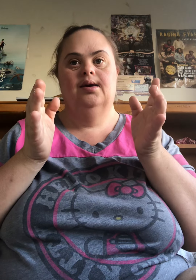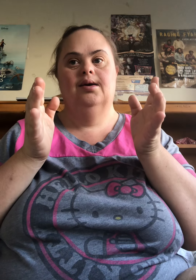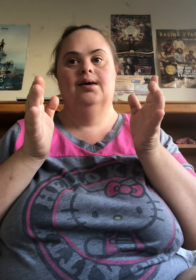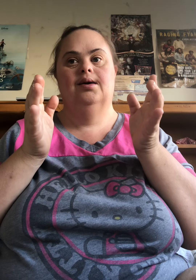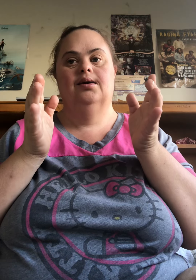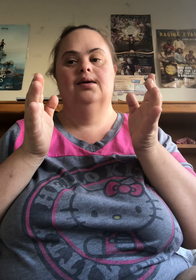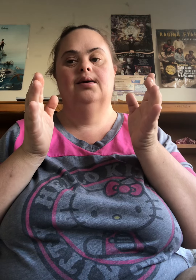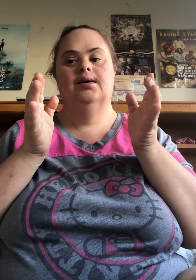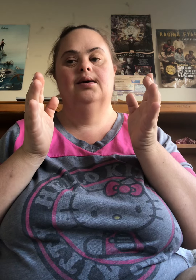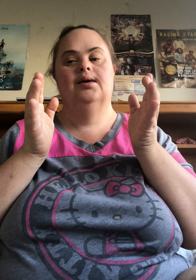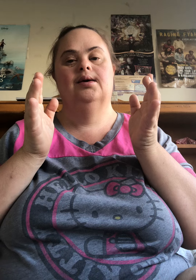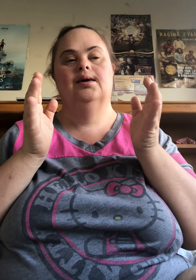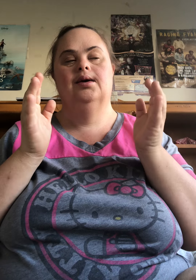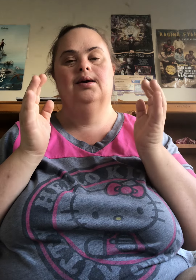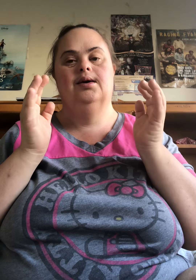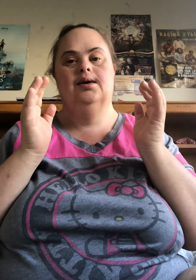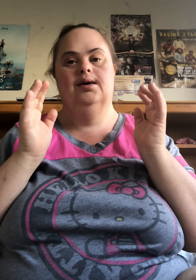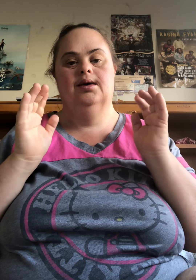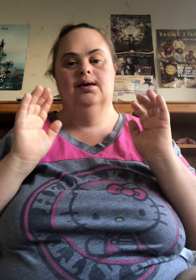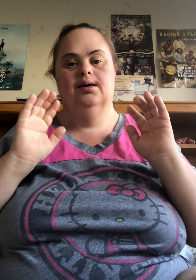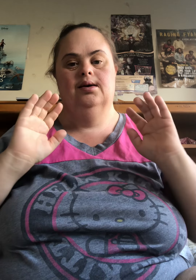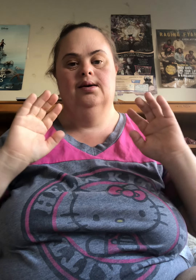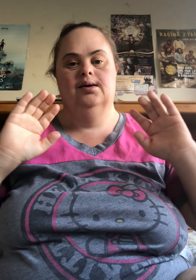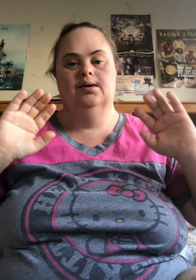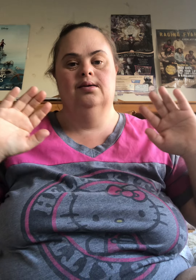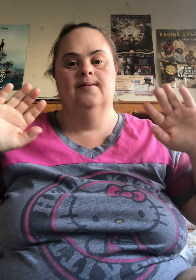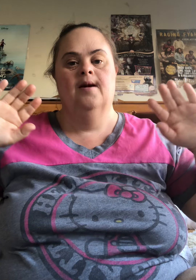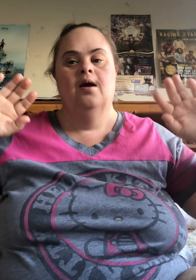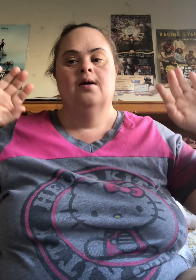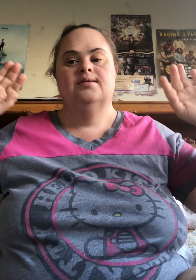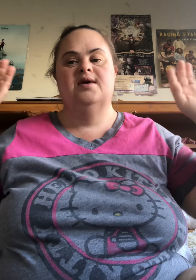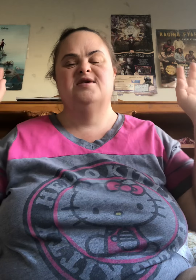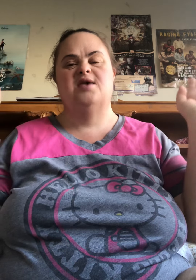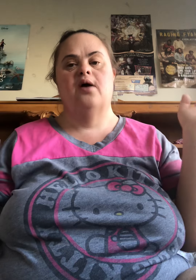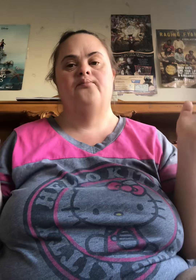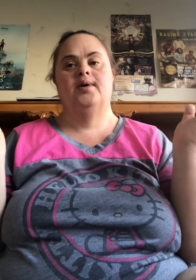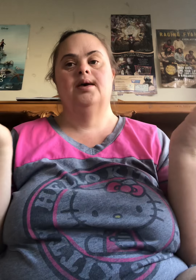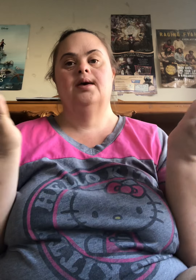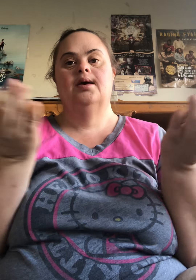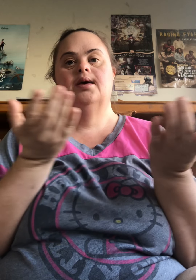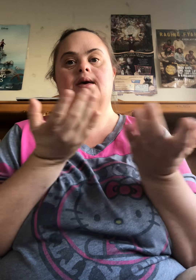disappear. Disappear.